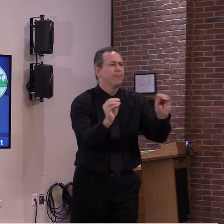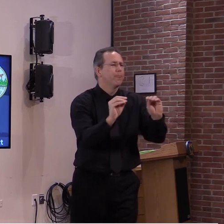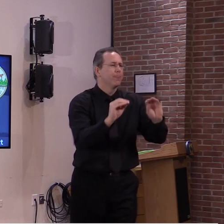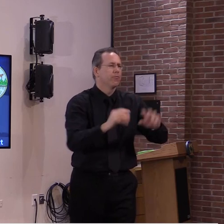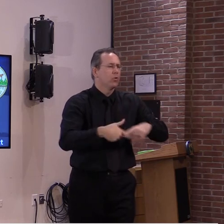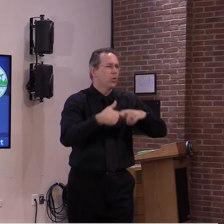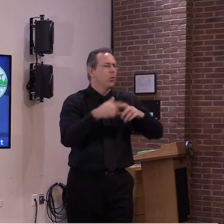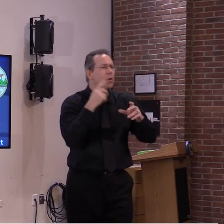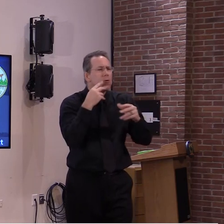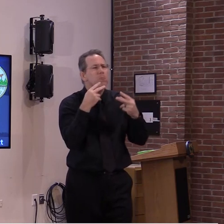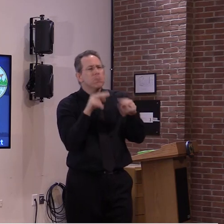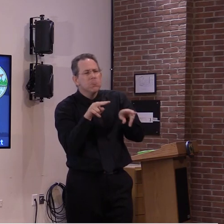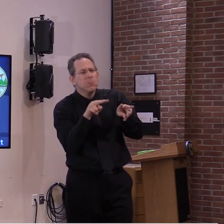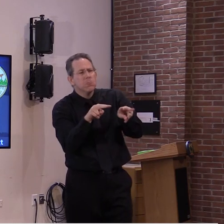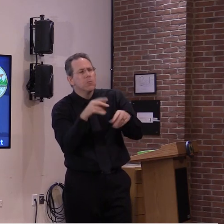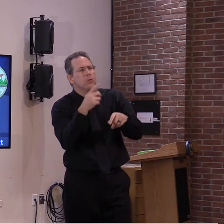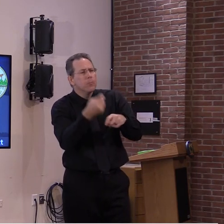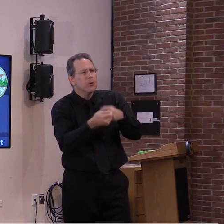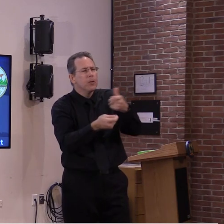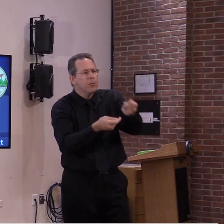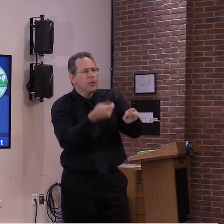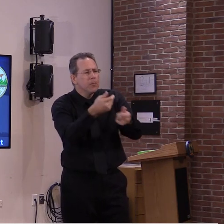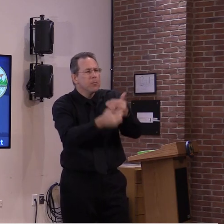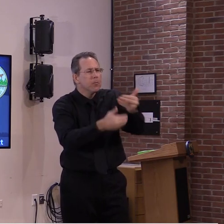pieces to sort themselves out.